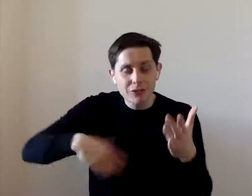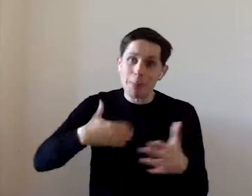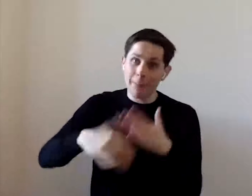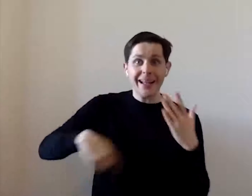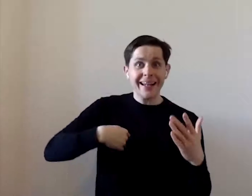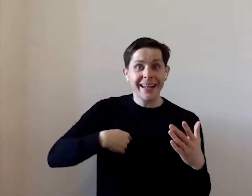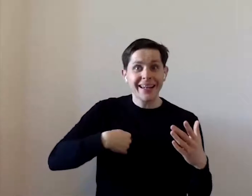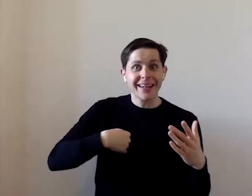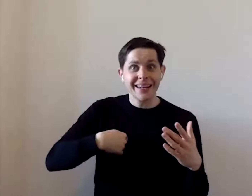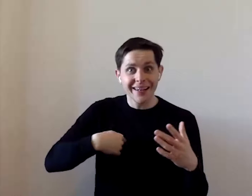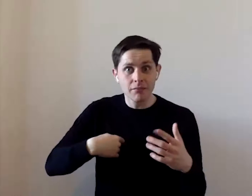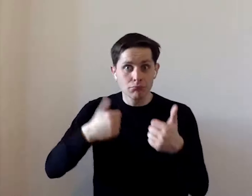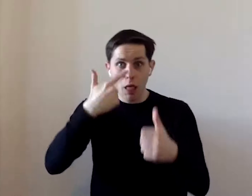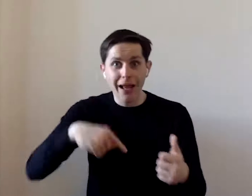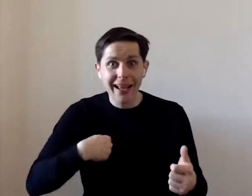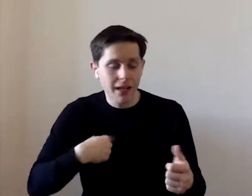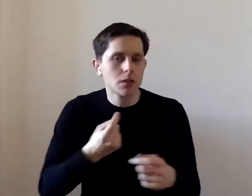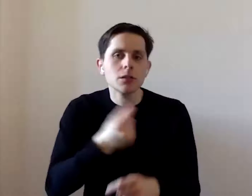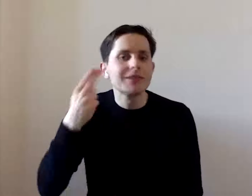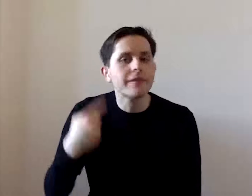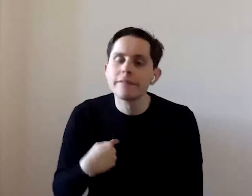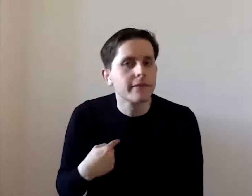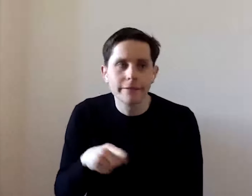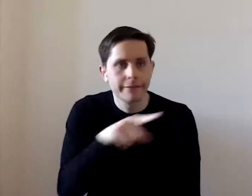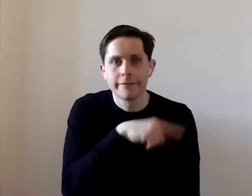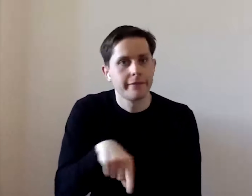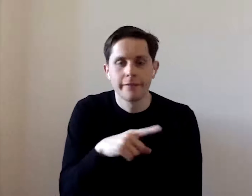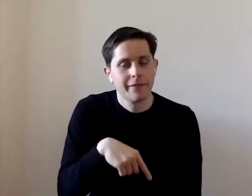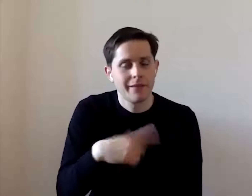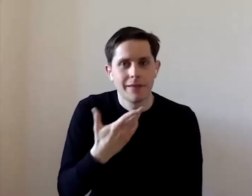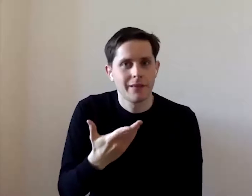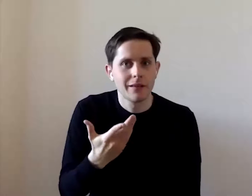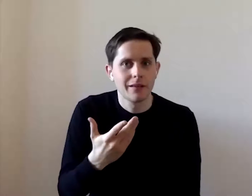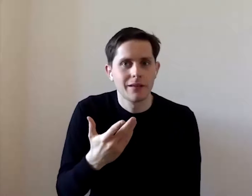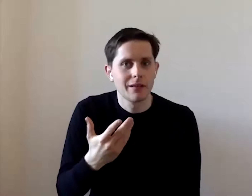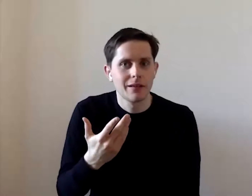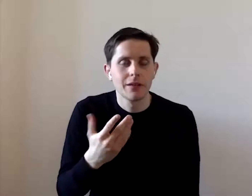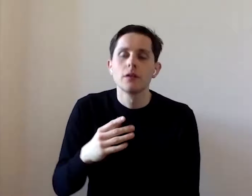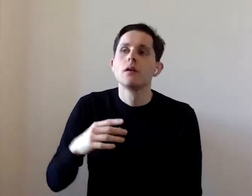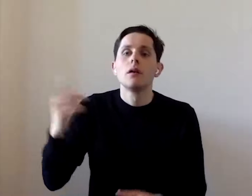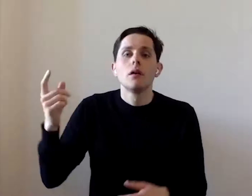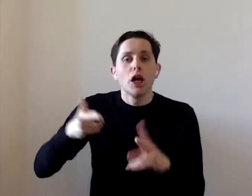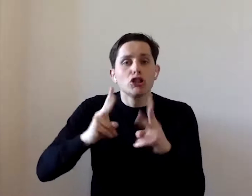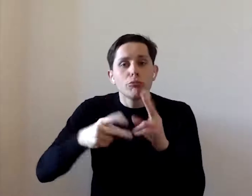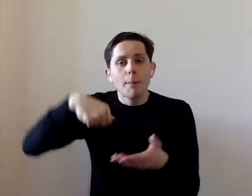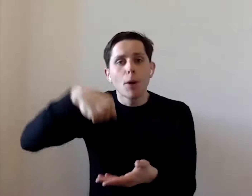opportunity to go on a workplace or an internship? No, because there isn't the budgets present. You know, when we think about work